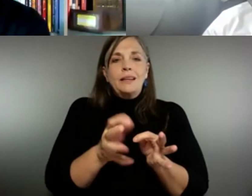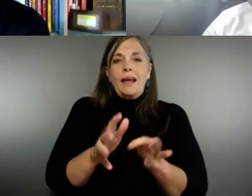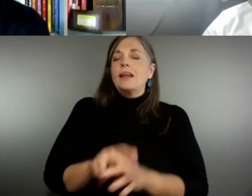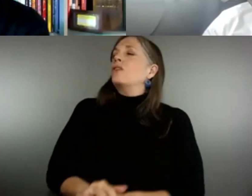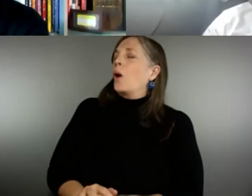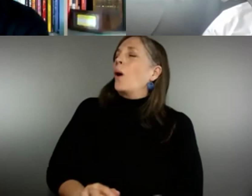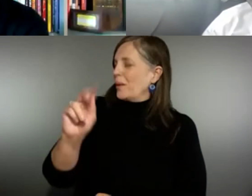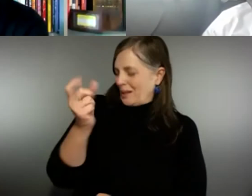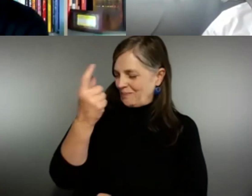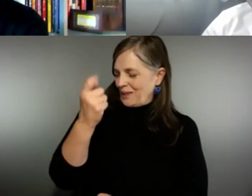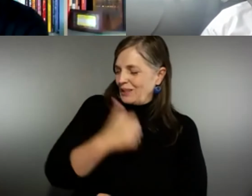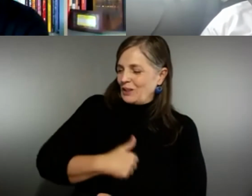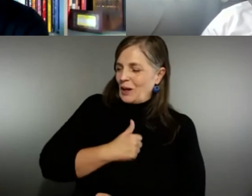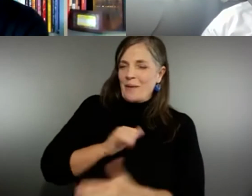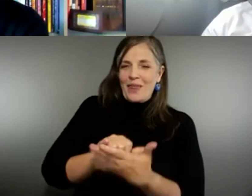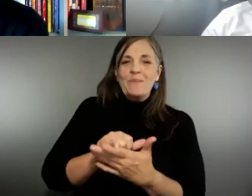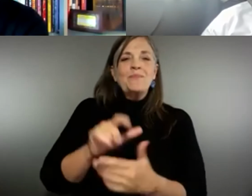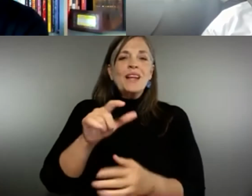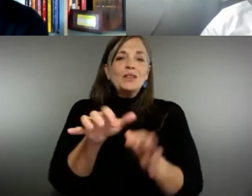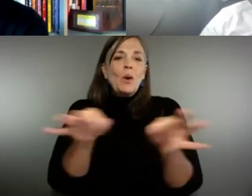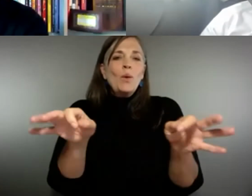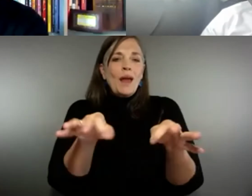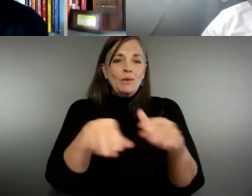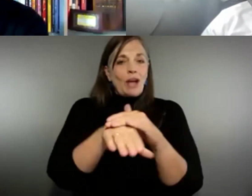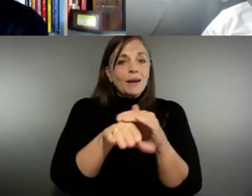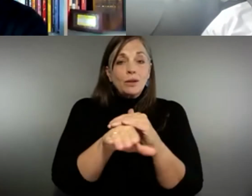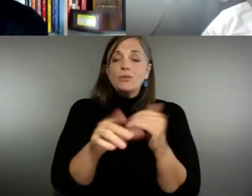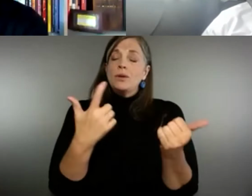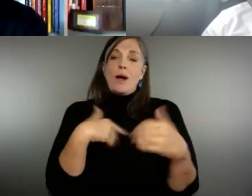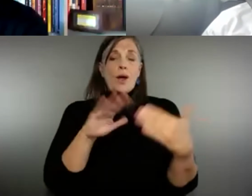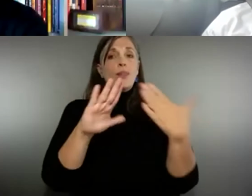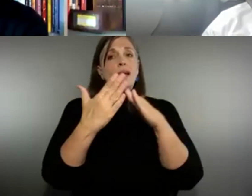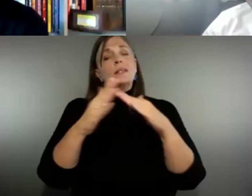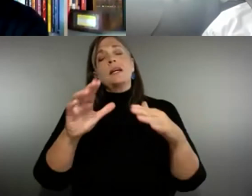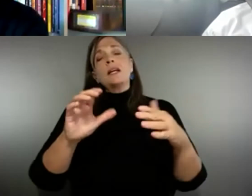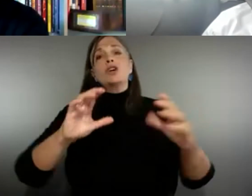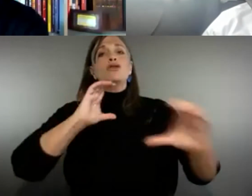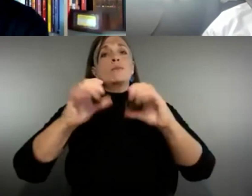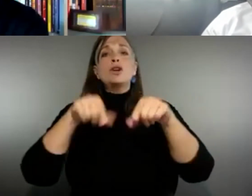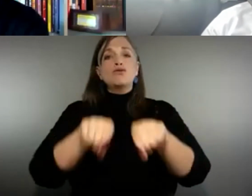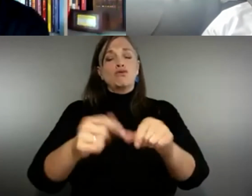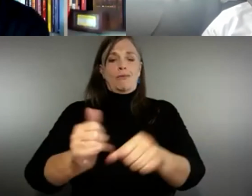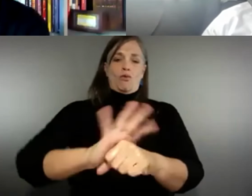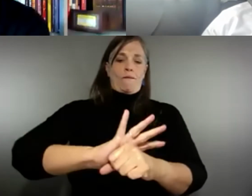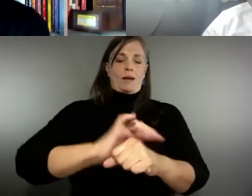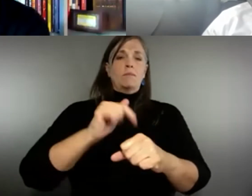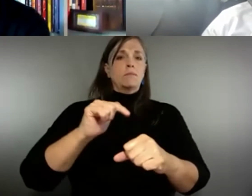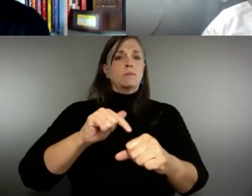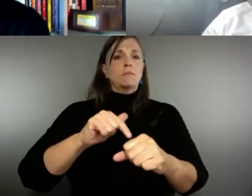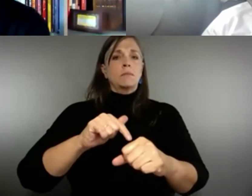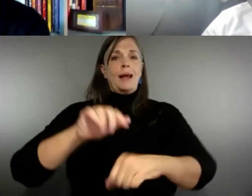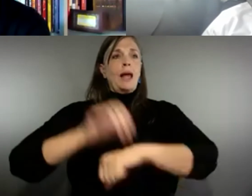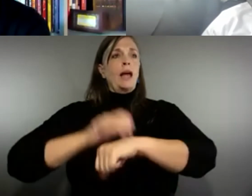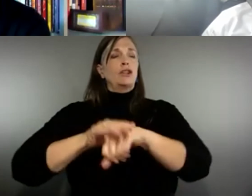okay sorry about that uh language access uh the city communicated during covid in english